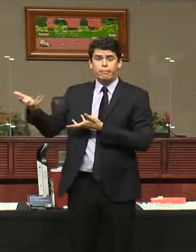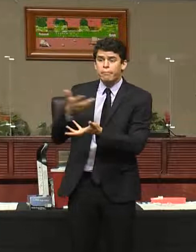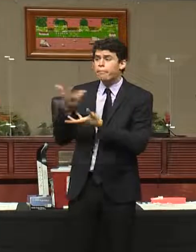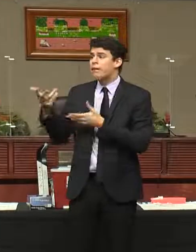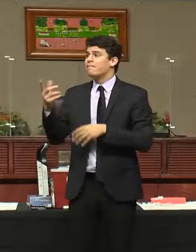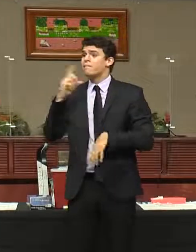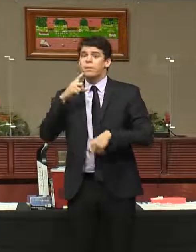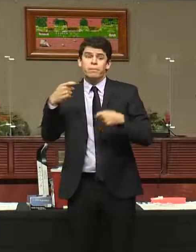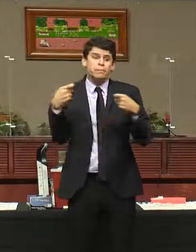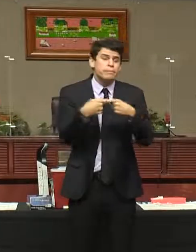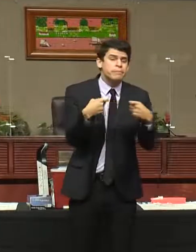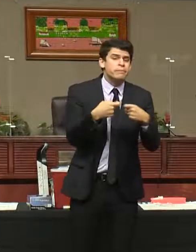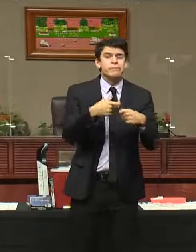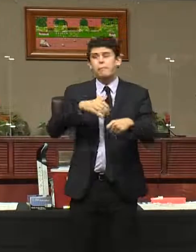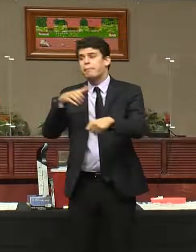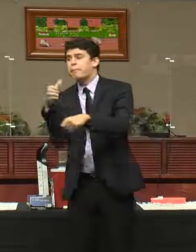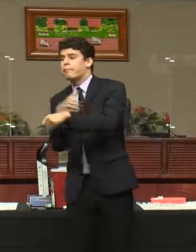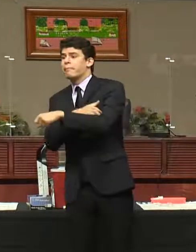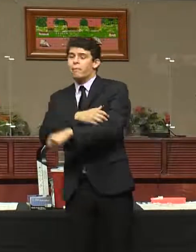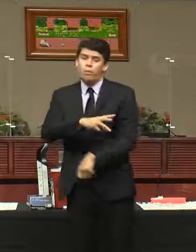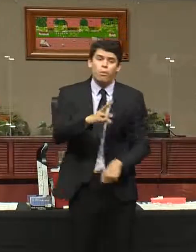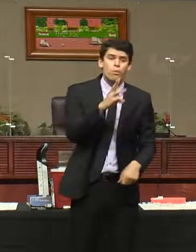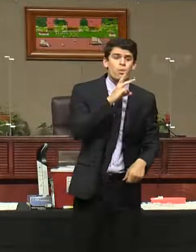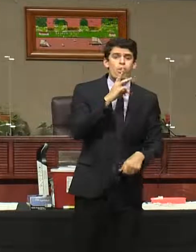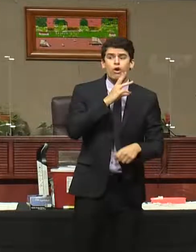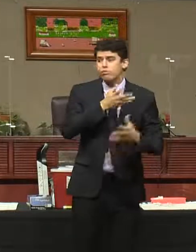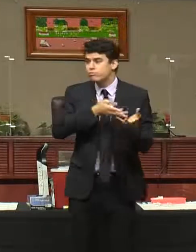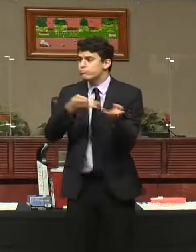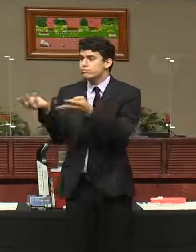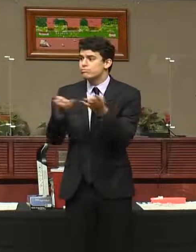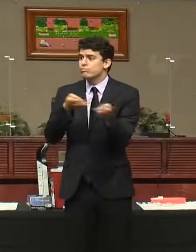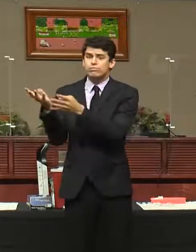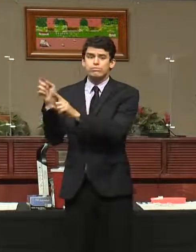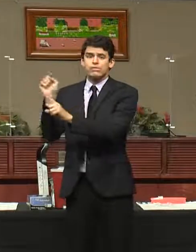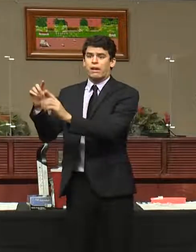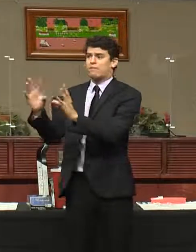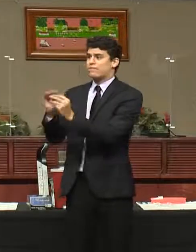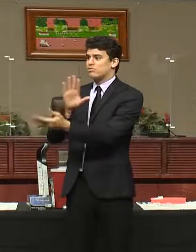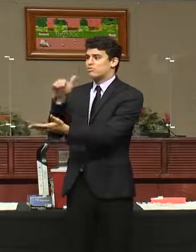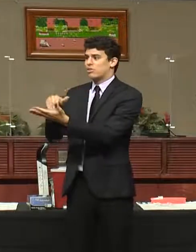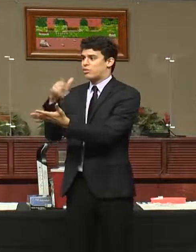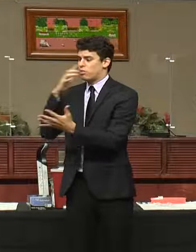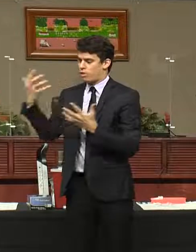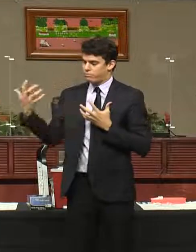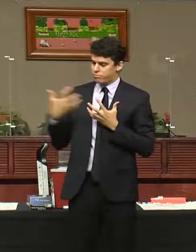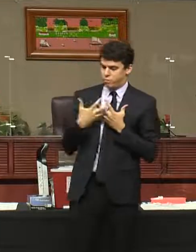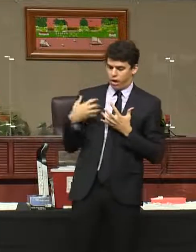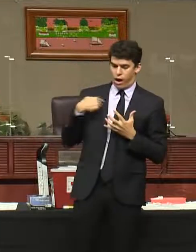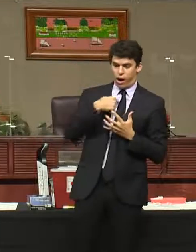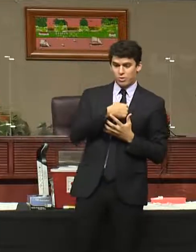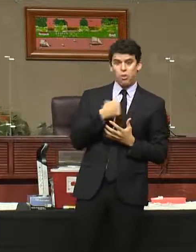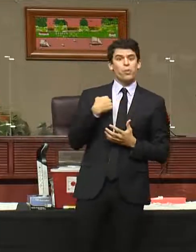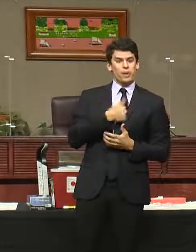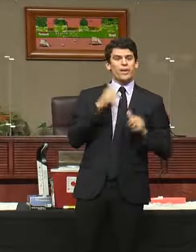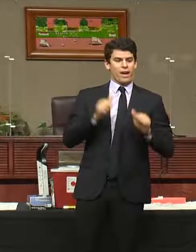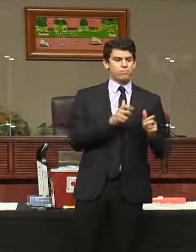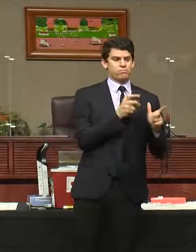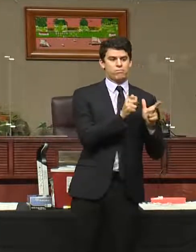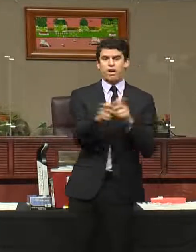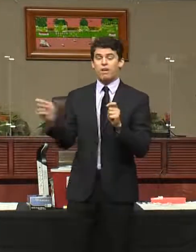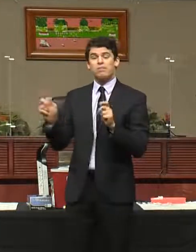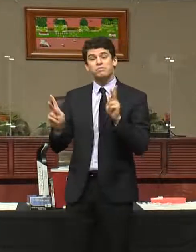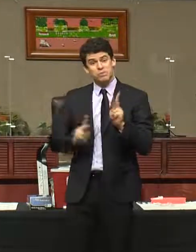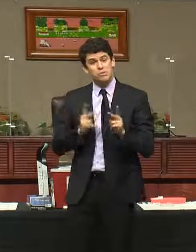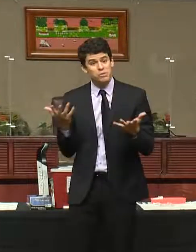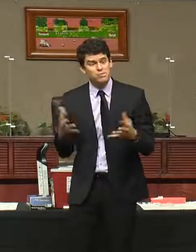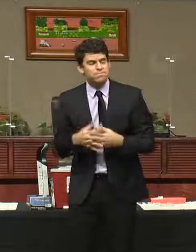water, anything that we need. They are really, really very, very accommodating. With regard to the vaccination, we